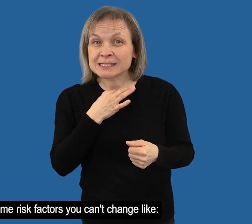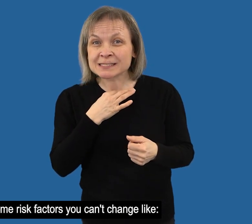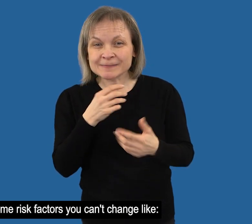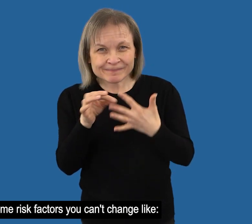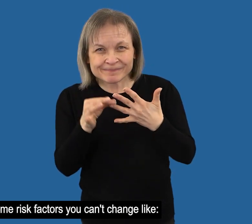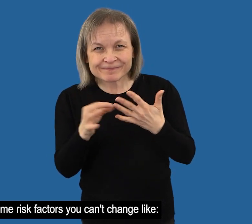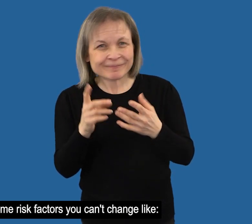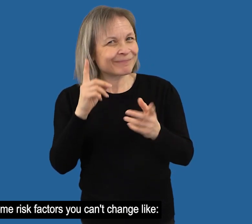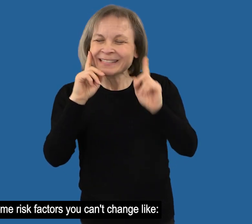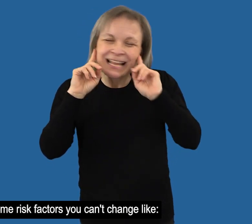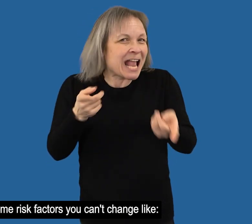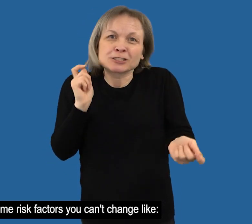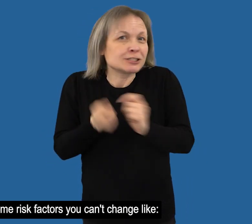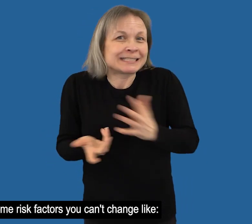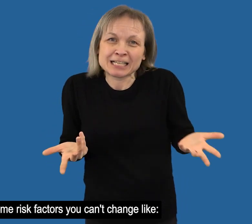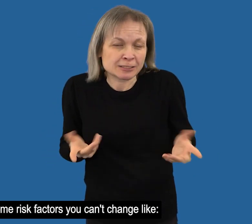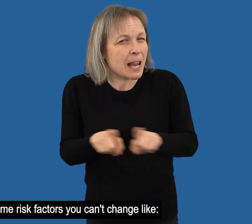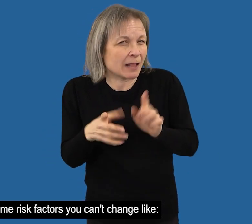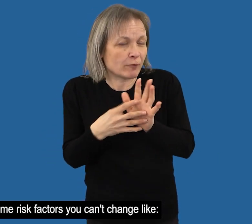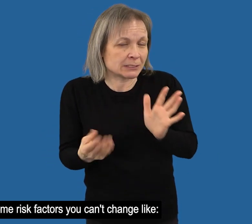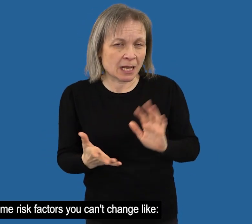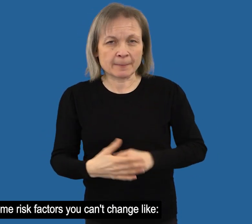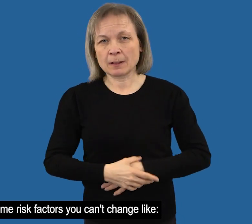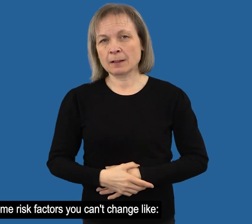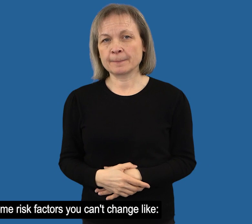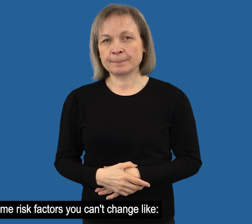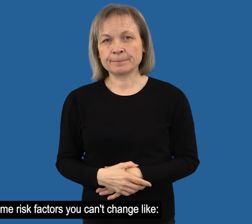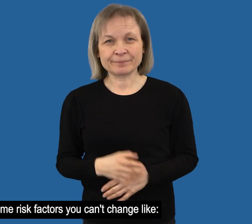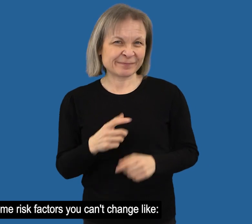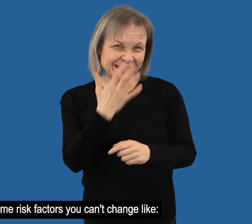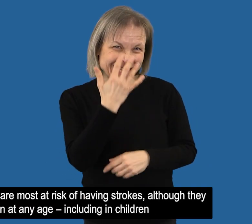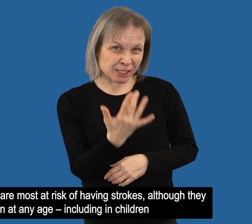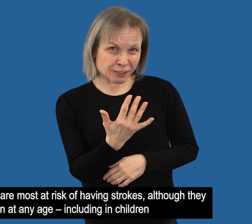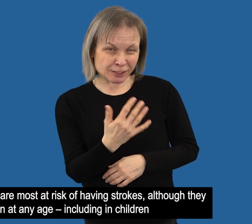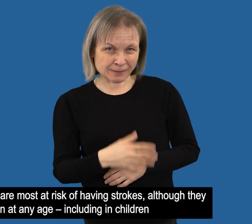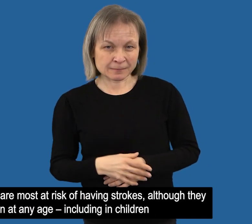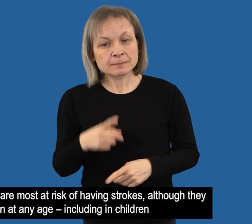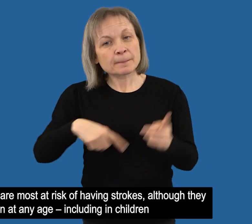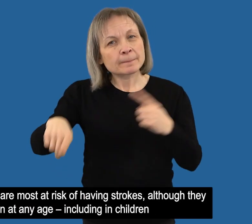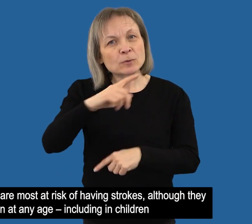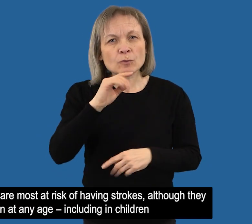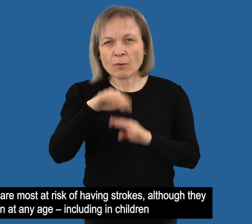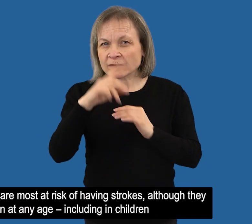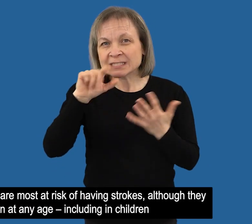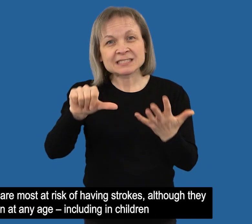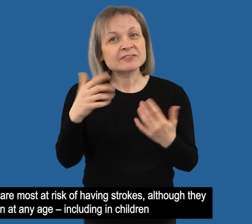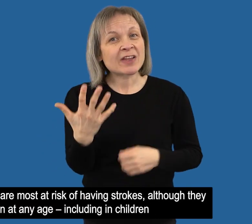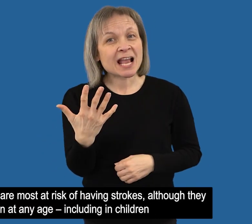There are some risk factors you can't change, like age. People over 65 are most